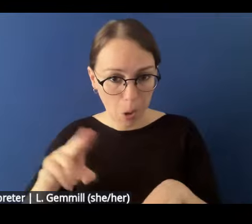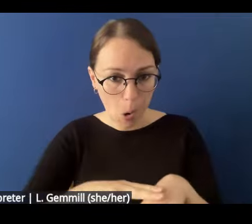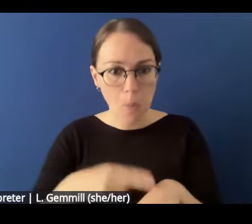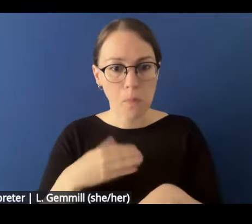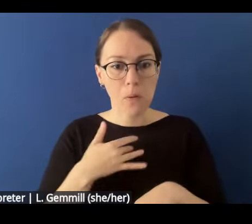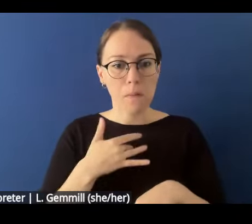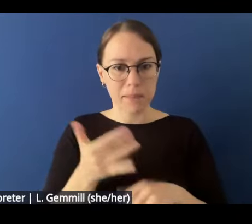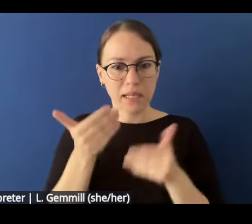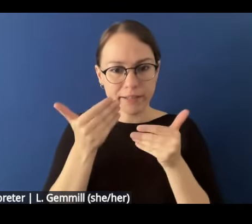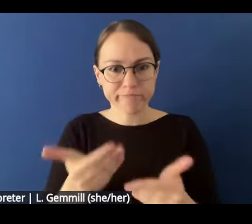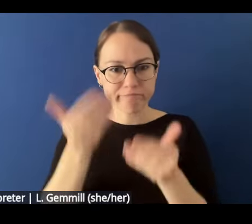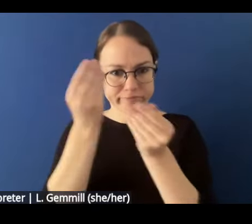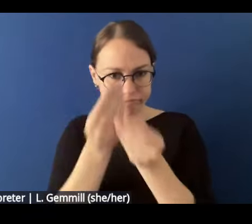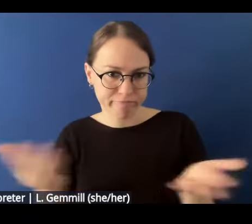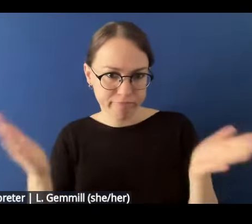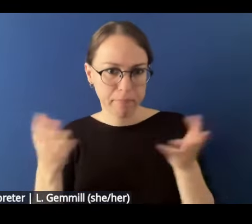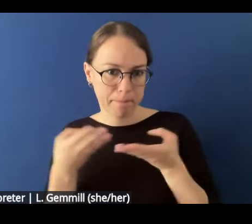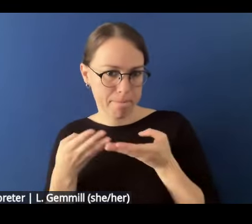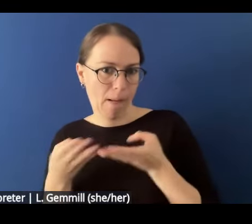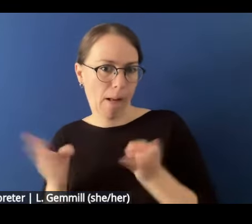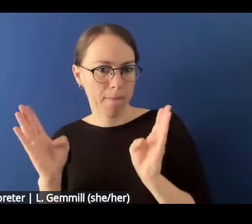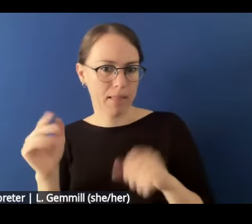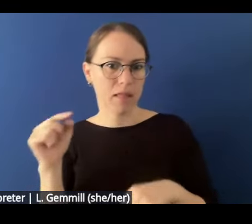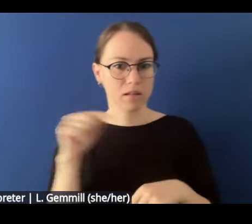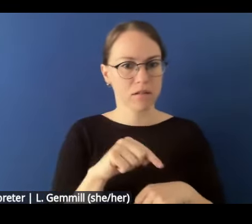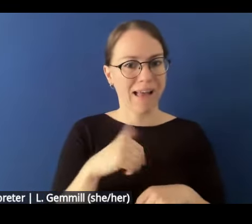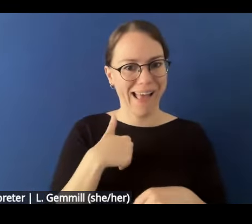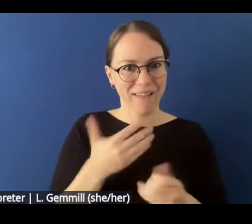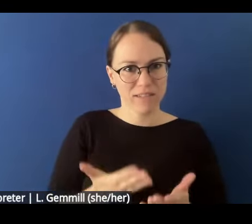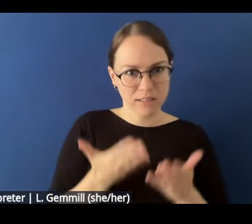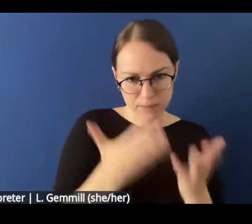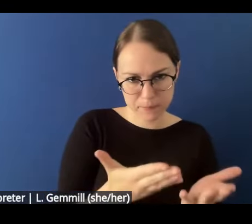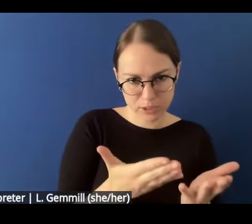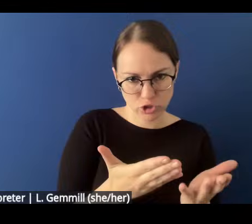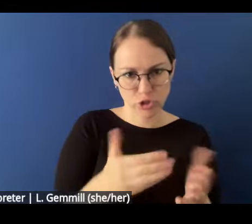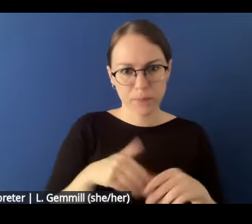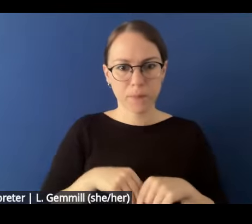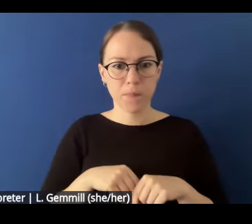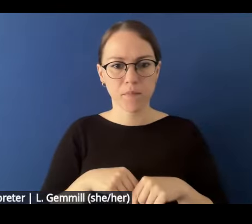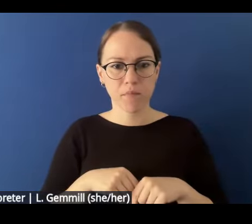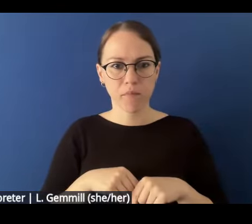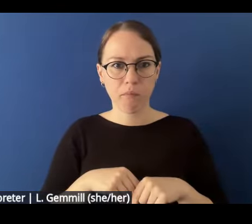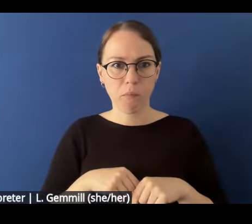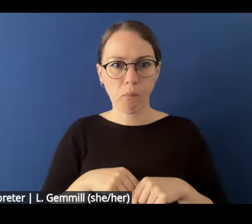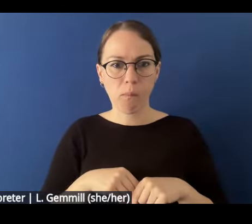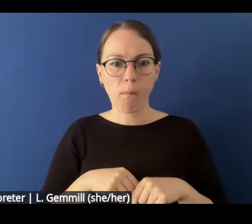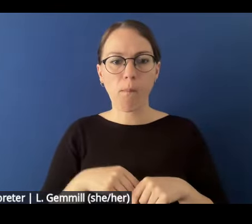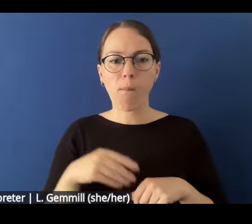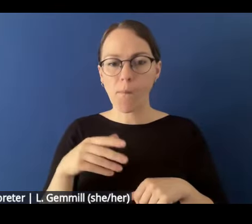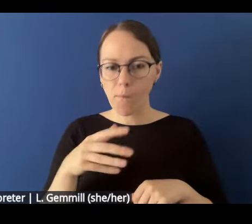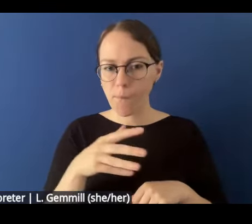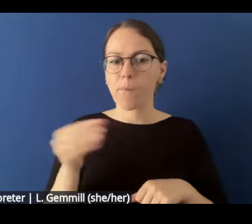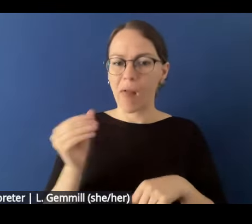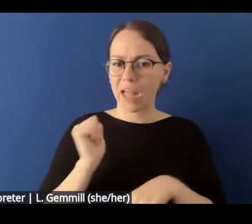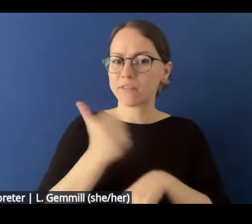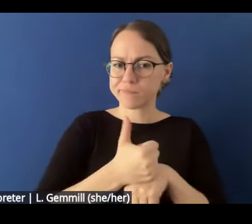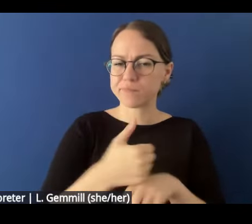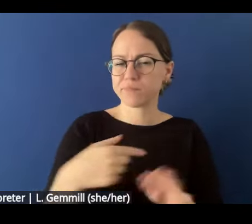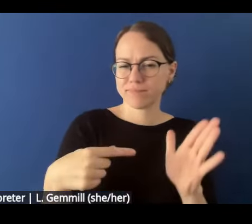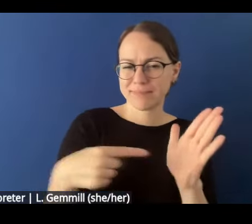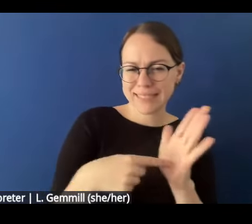and submit some deadlines to assist the director in preparing a 100-word